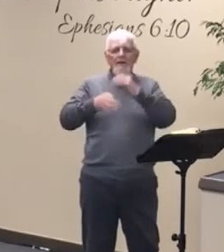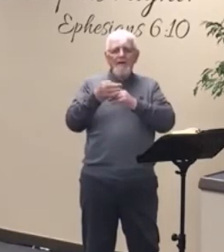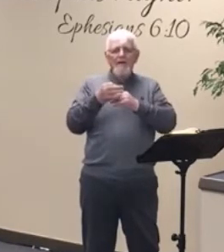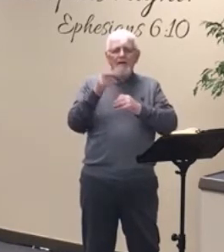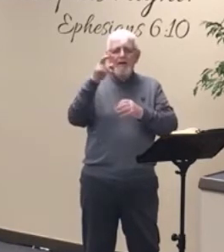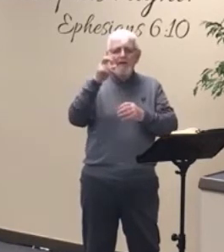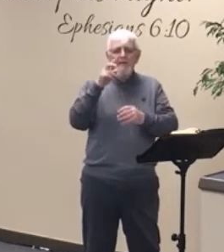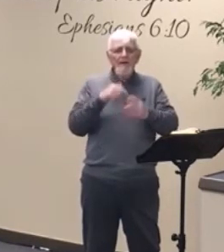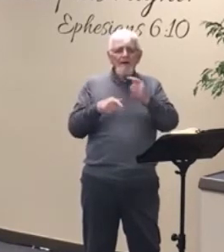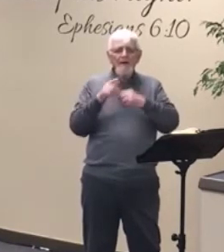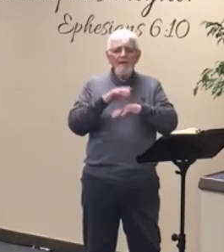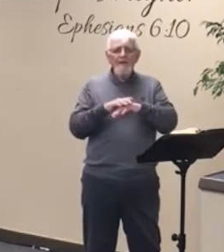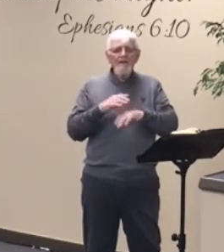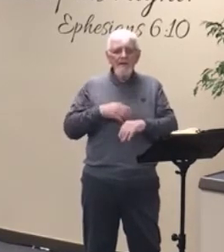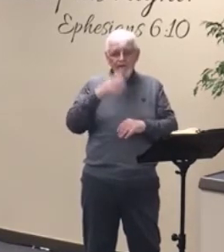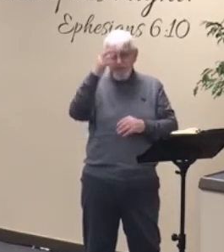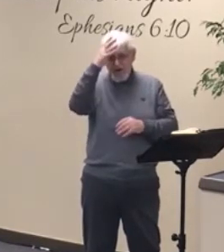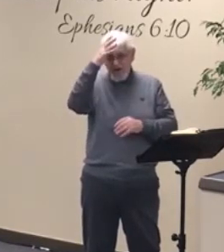that shall come on my father?